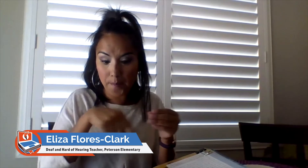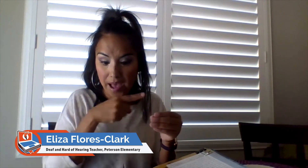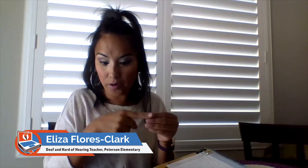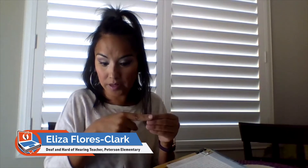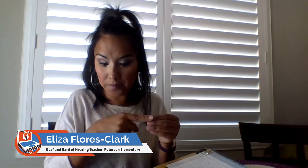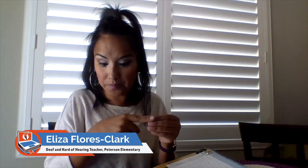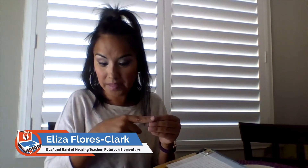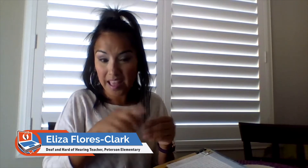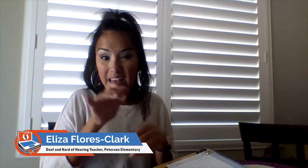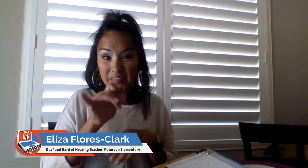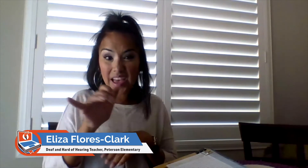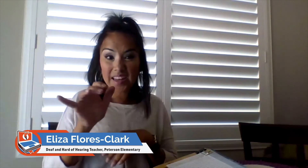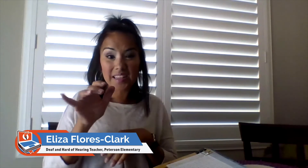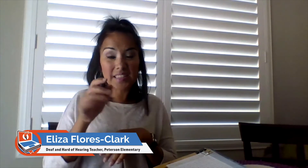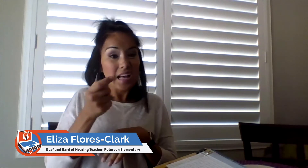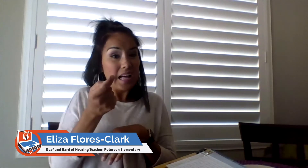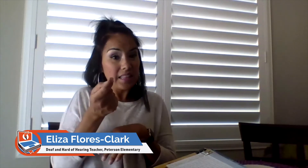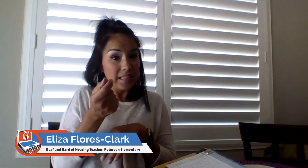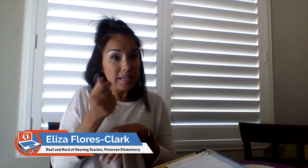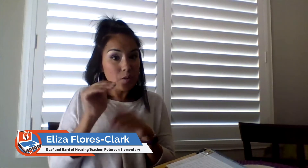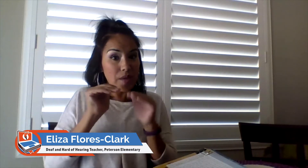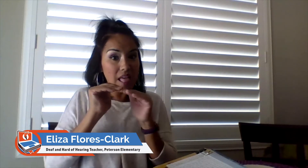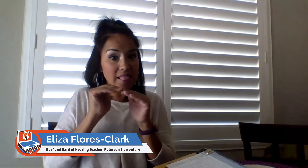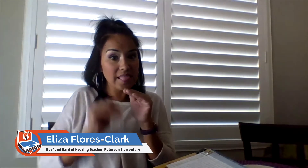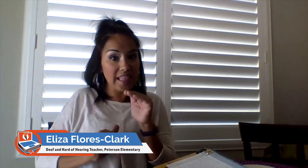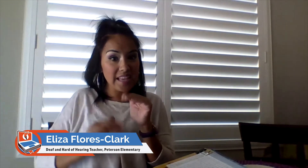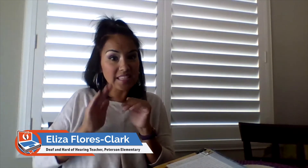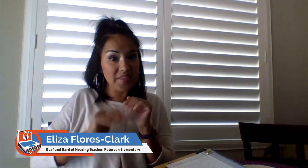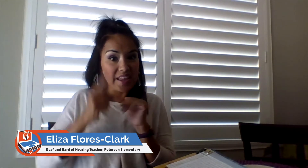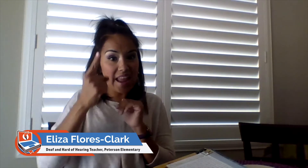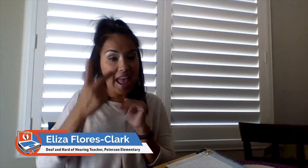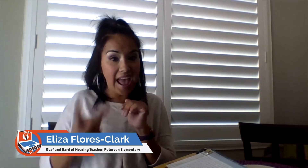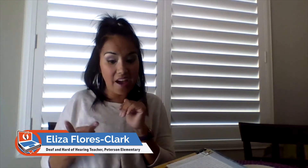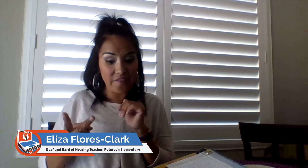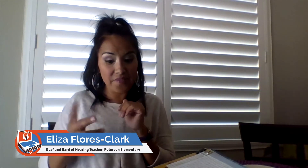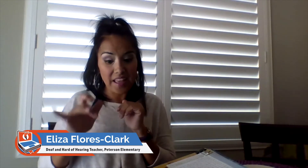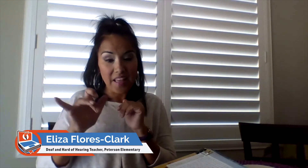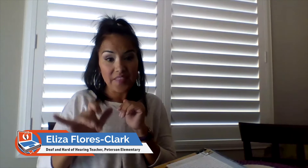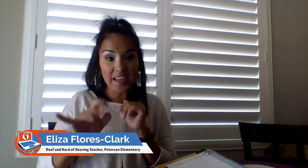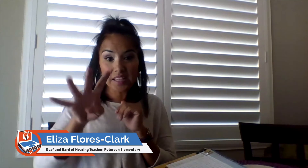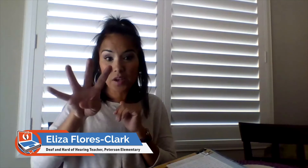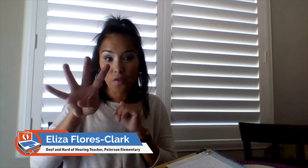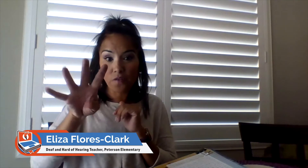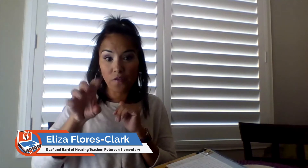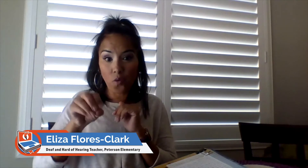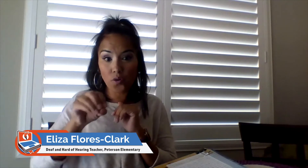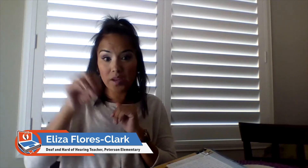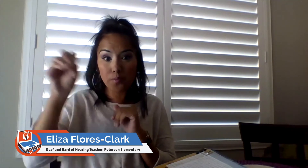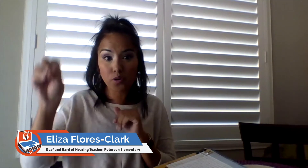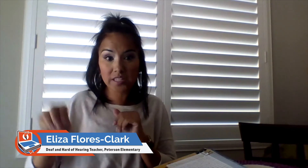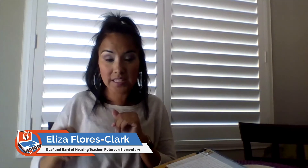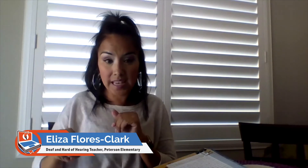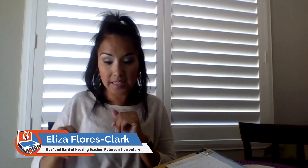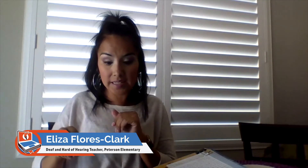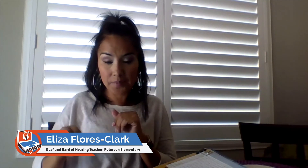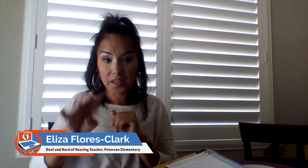about. That is a little less than half. That is 40%.